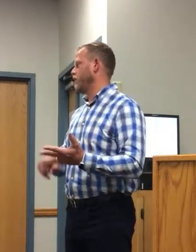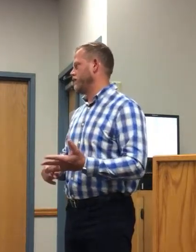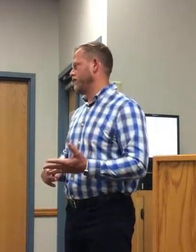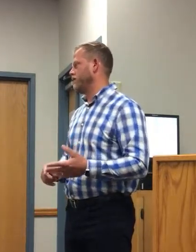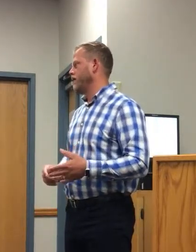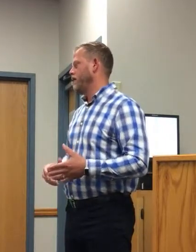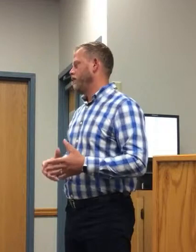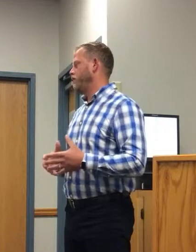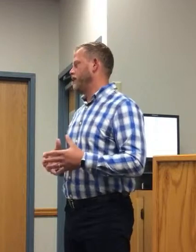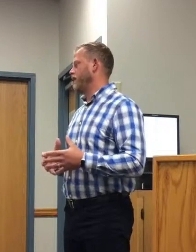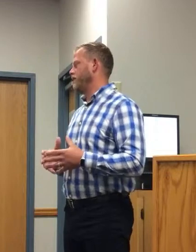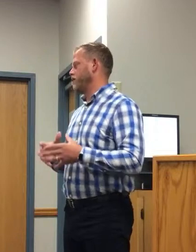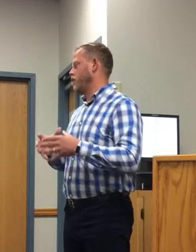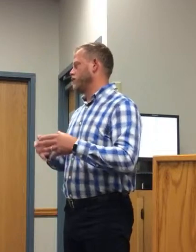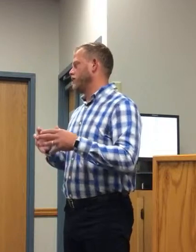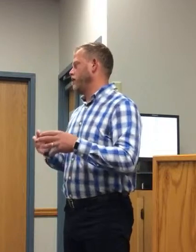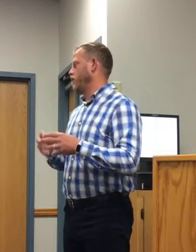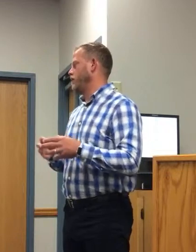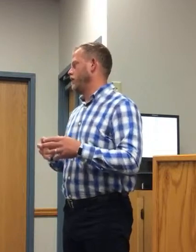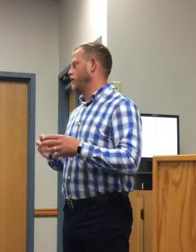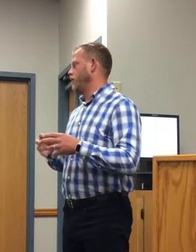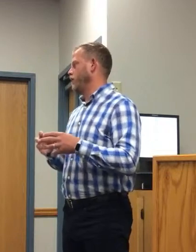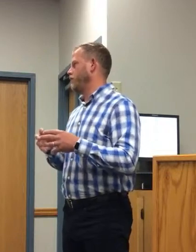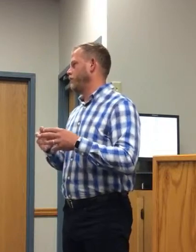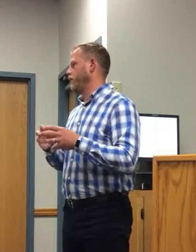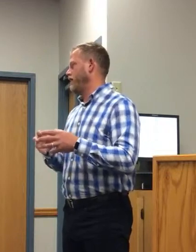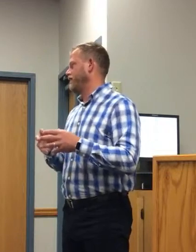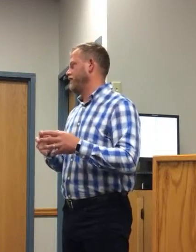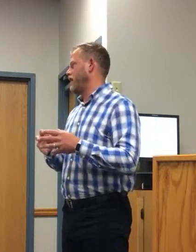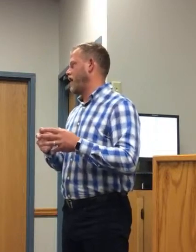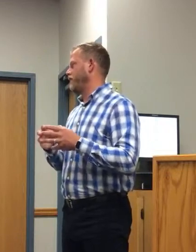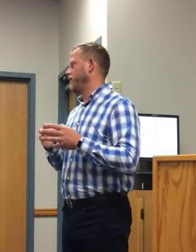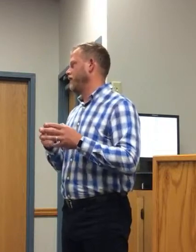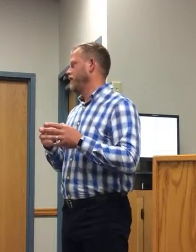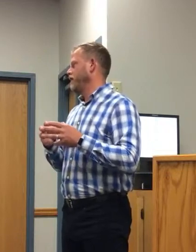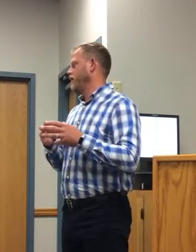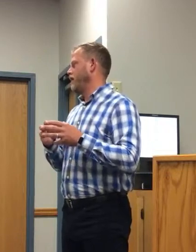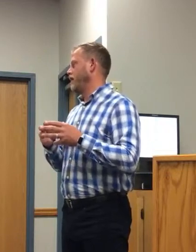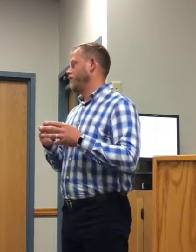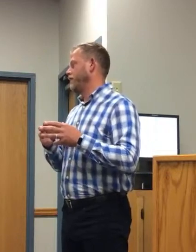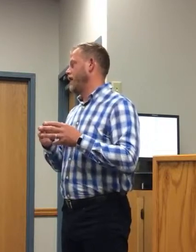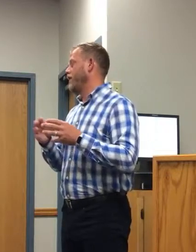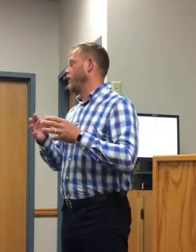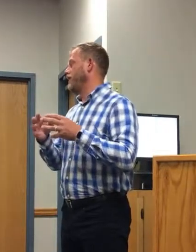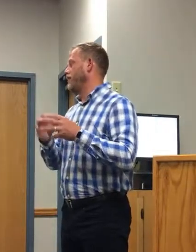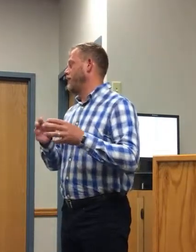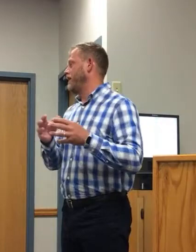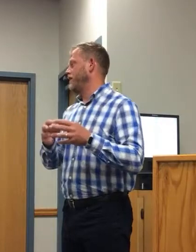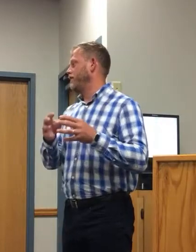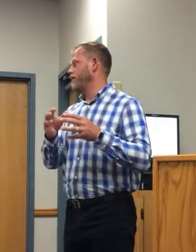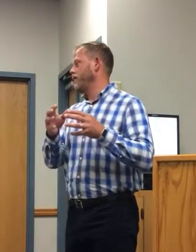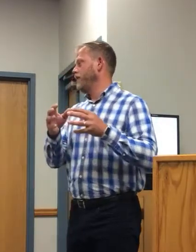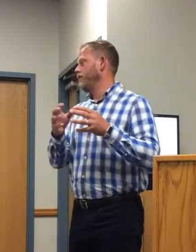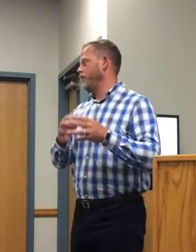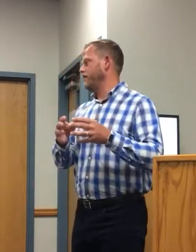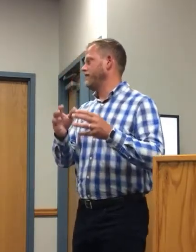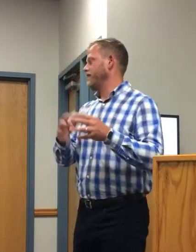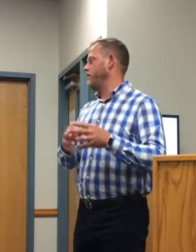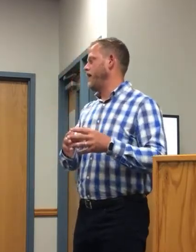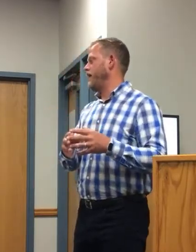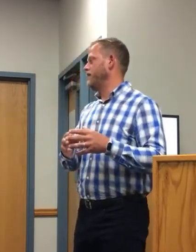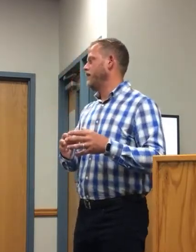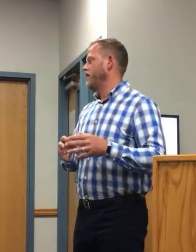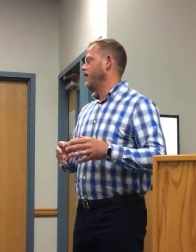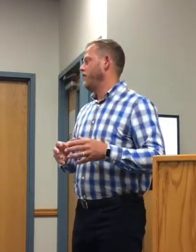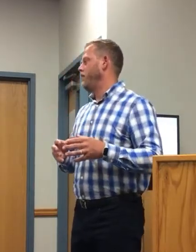Manhattans, Lawrences, because those are the only places that offer not only competitive forensics